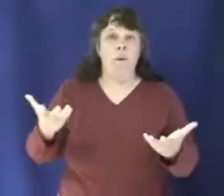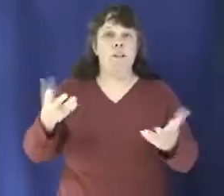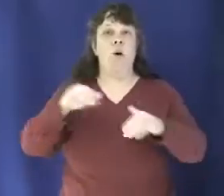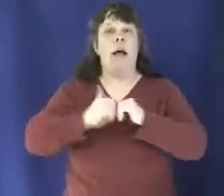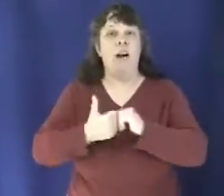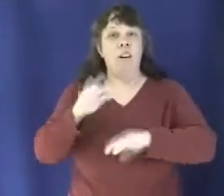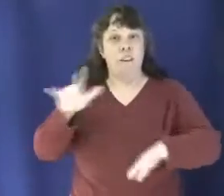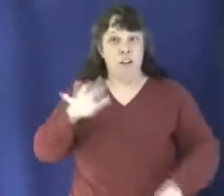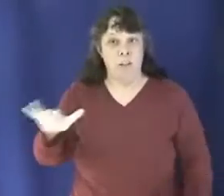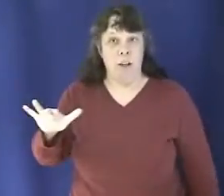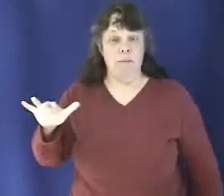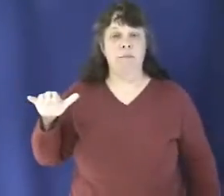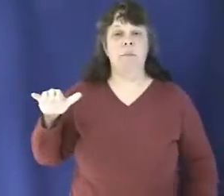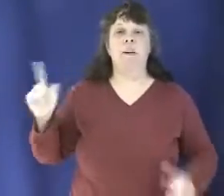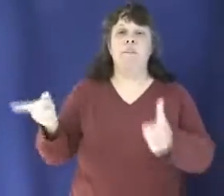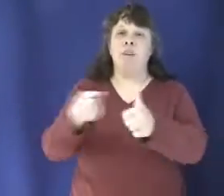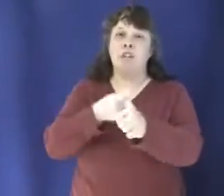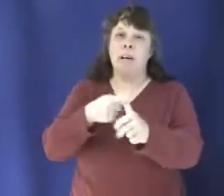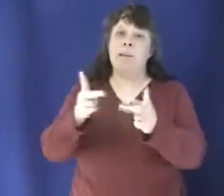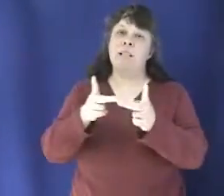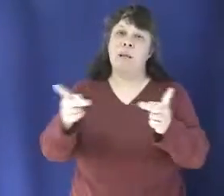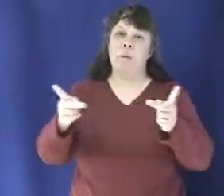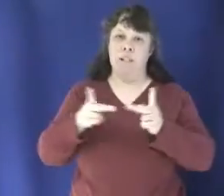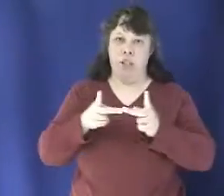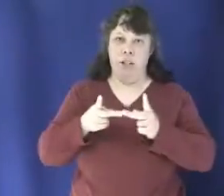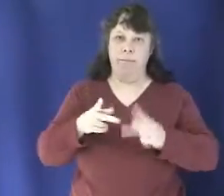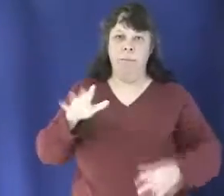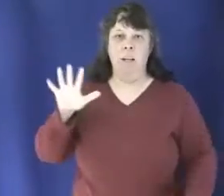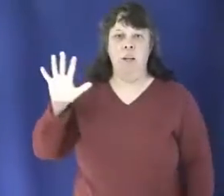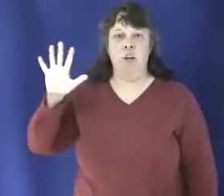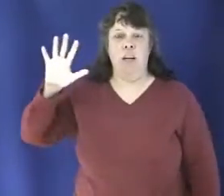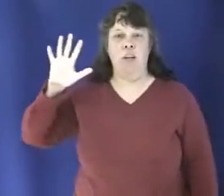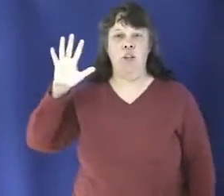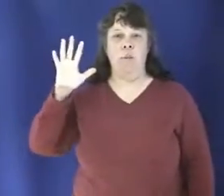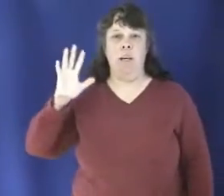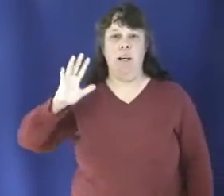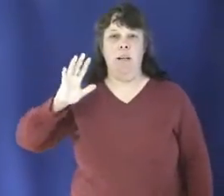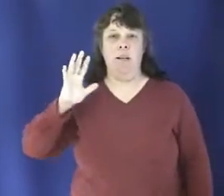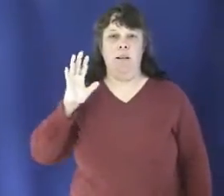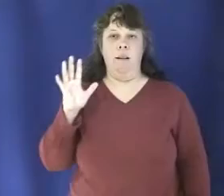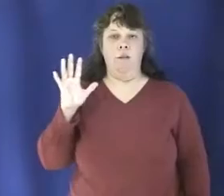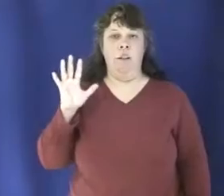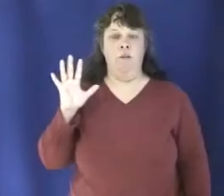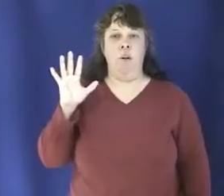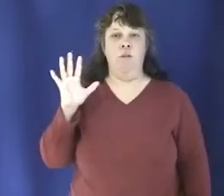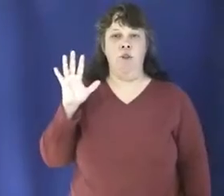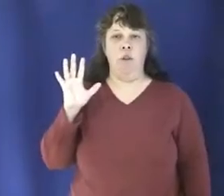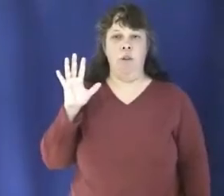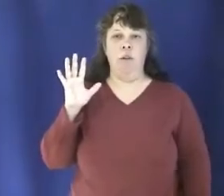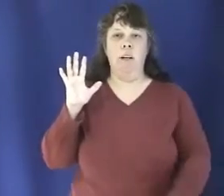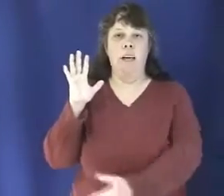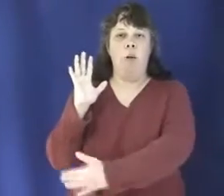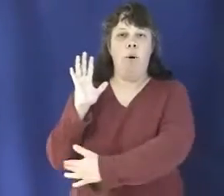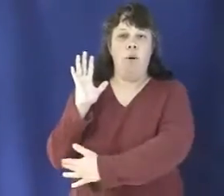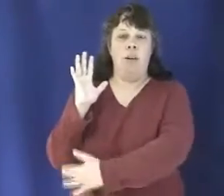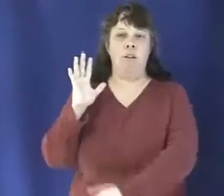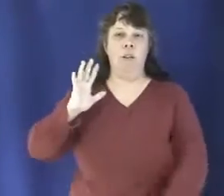So how do you fingerspell? First step is position. Your hand should be in front of your shoulder, elbow comfortably